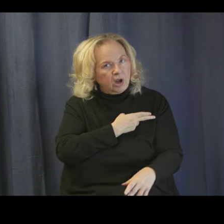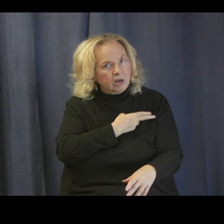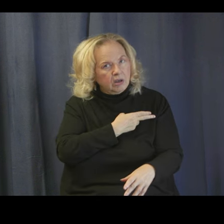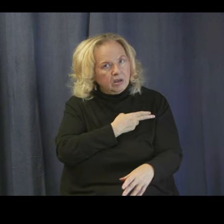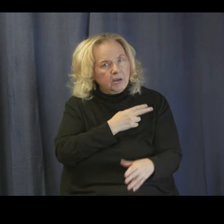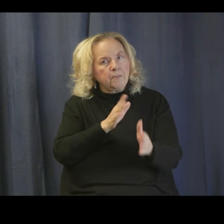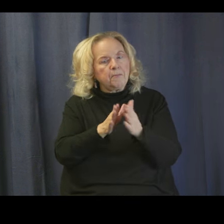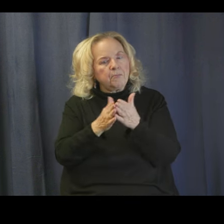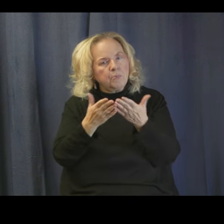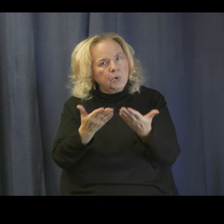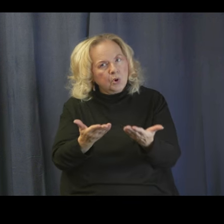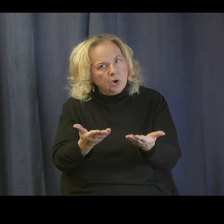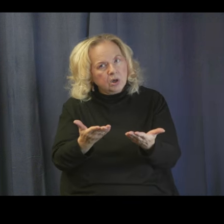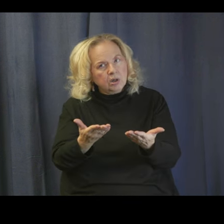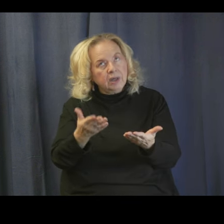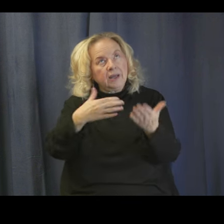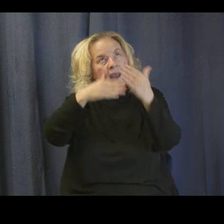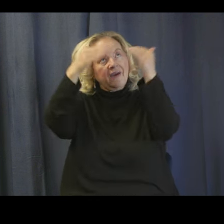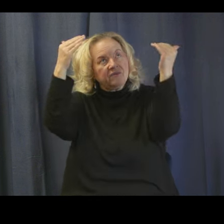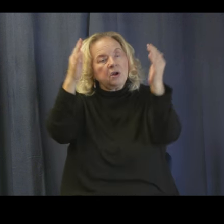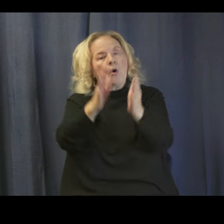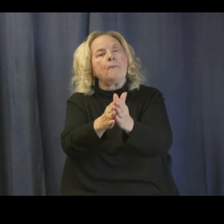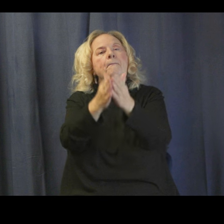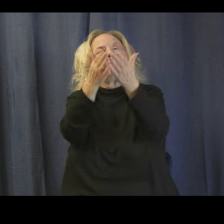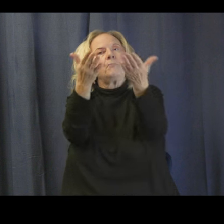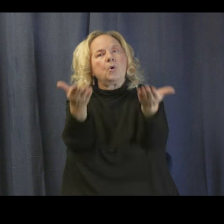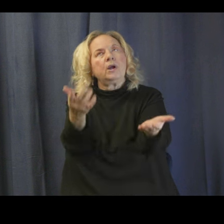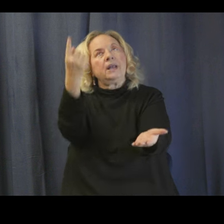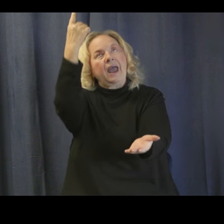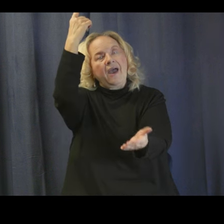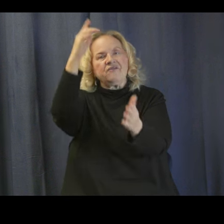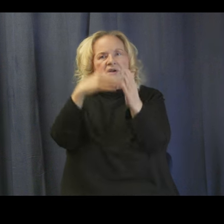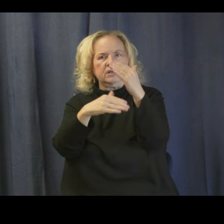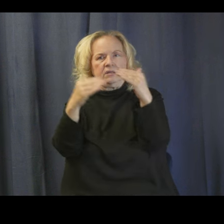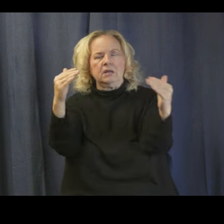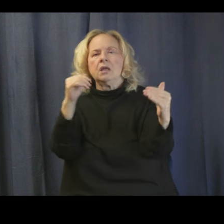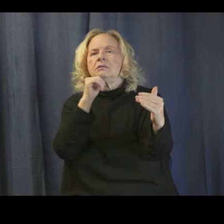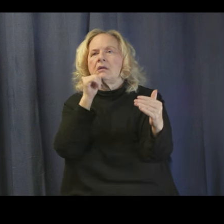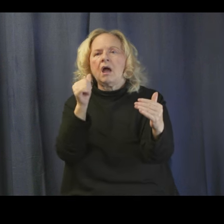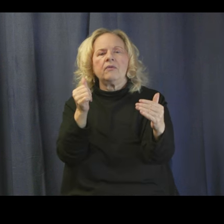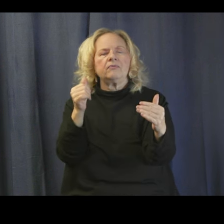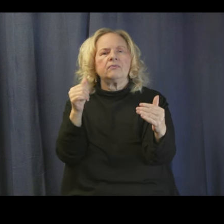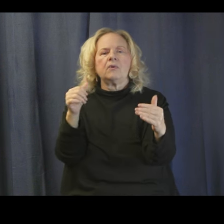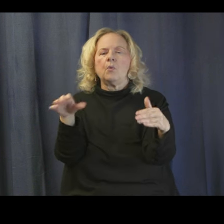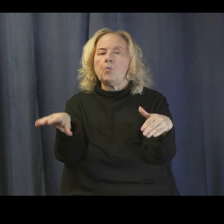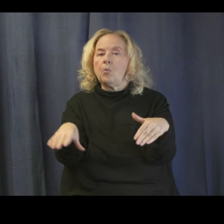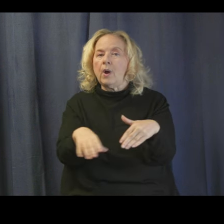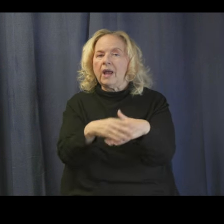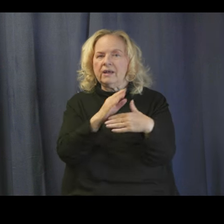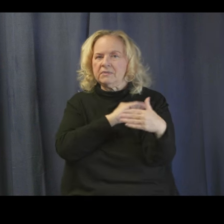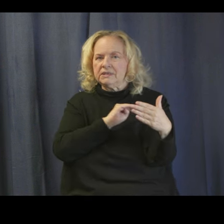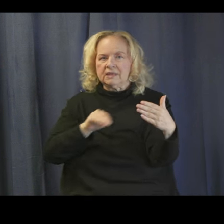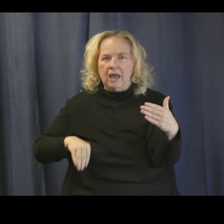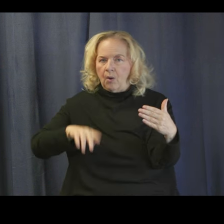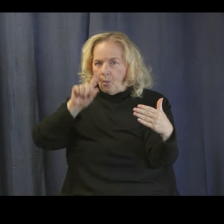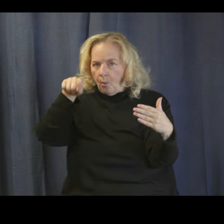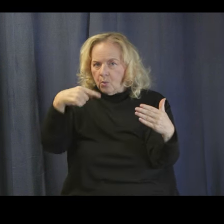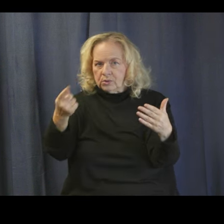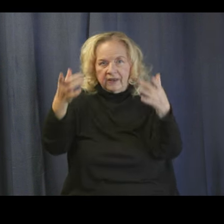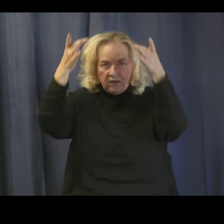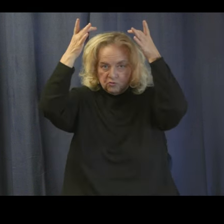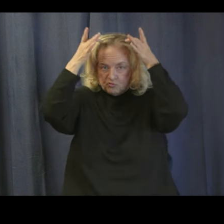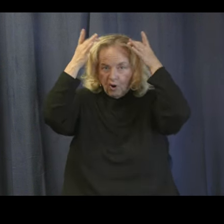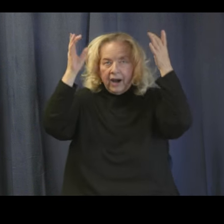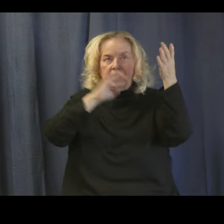On Rosh Hashanah is when the books in heaven are opened. It's not just the wedding of the Messiah. It's